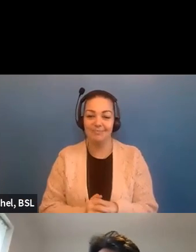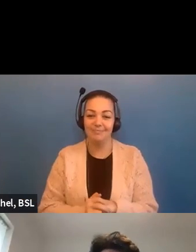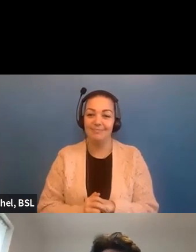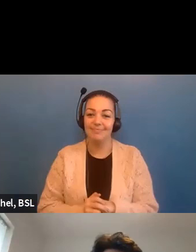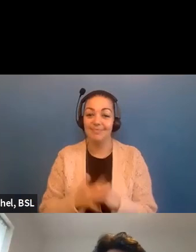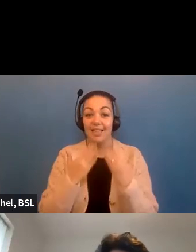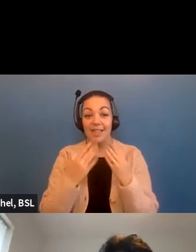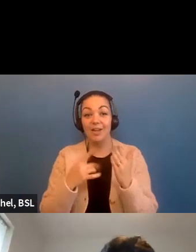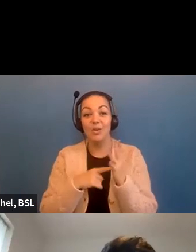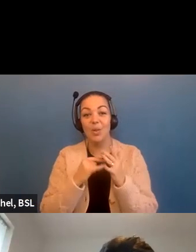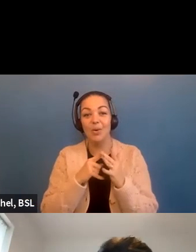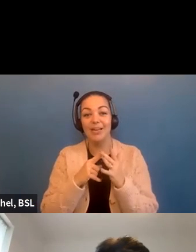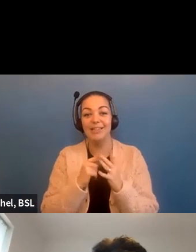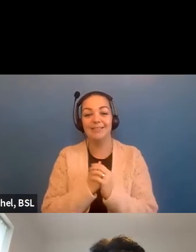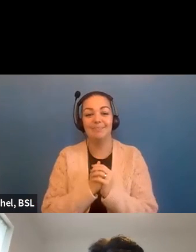Thanks, Louise.